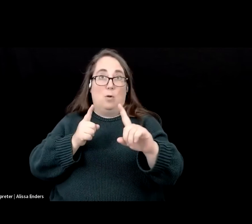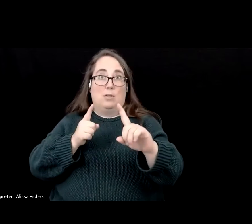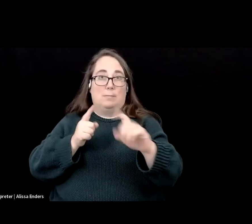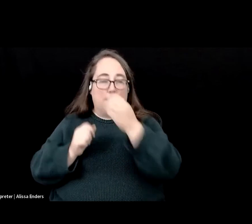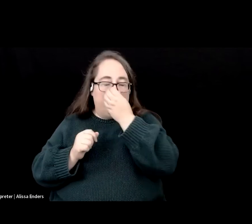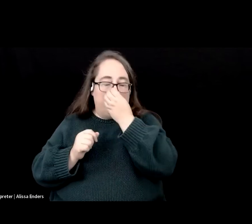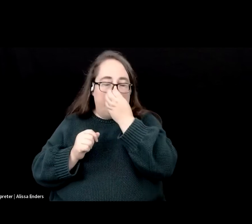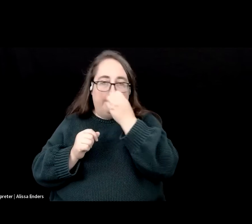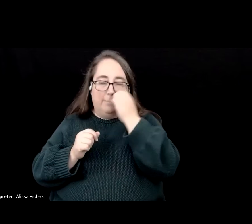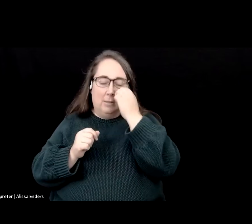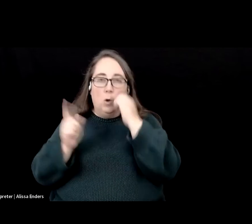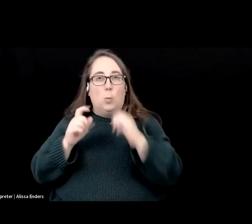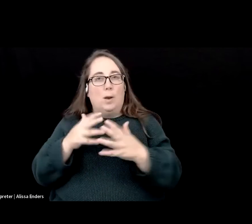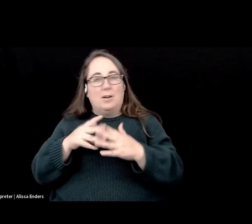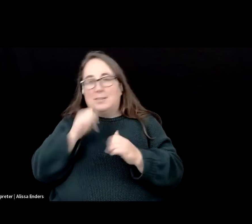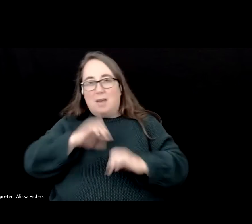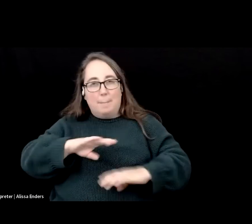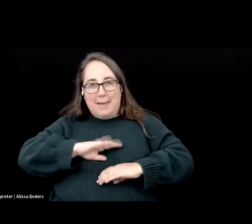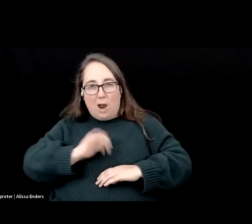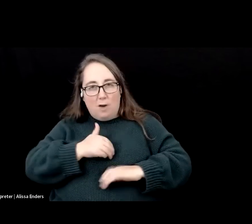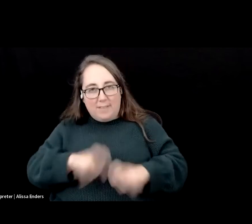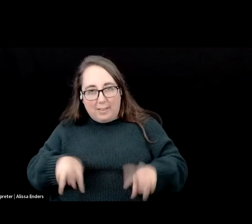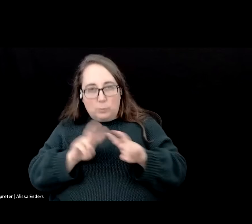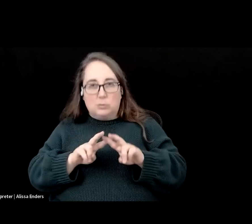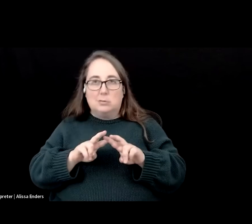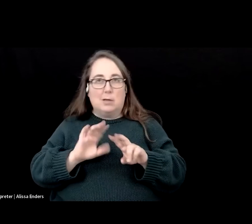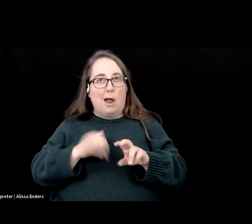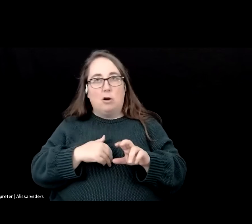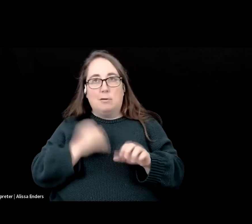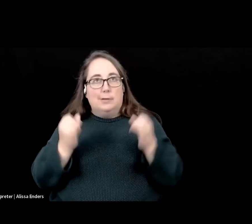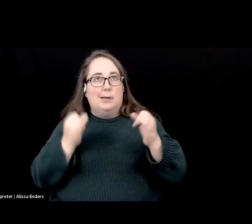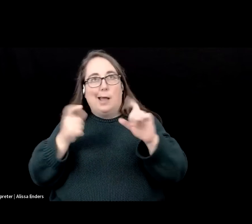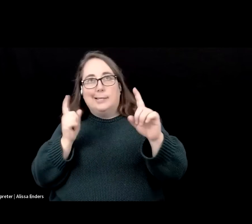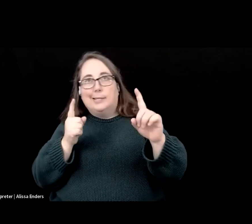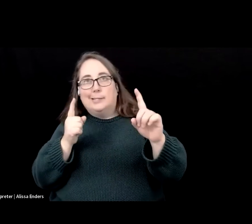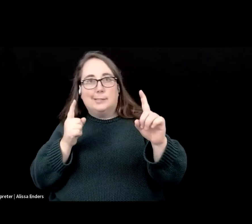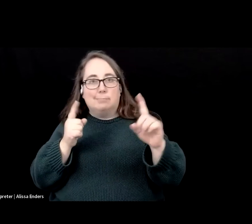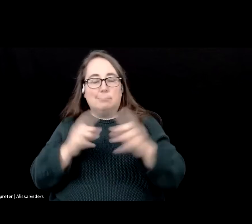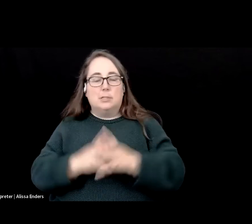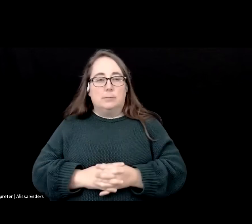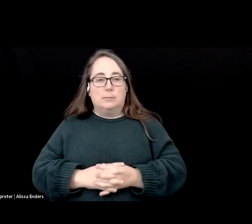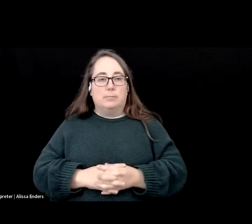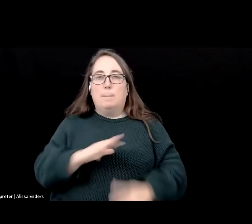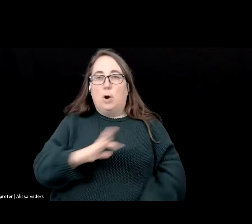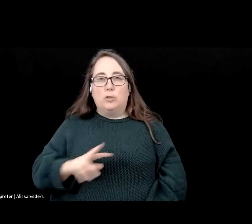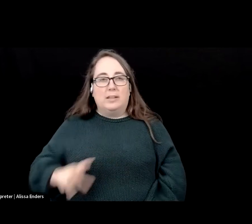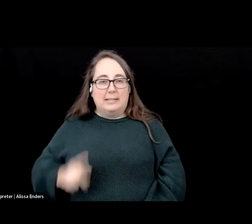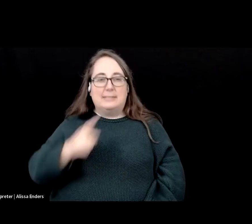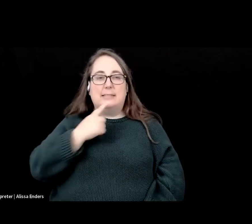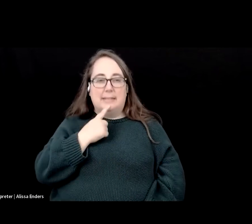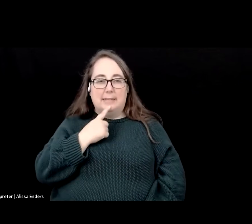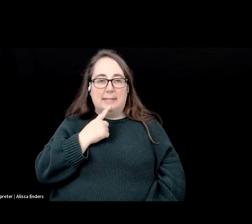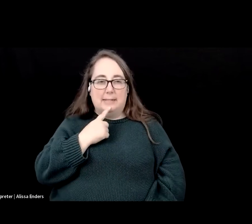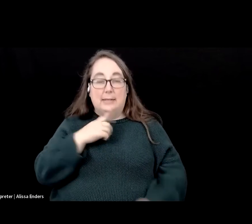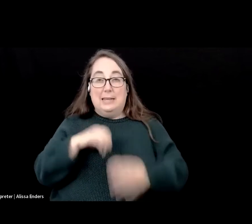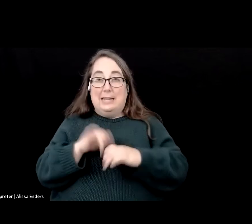supposed values, its supposed ideals, right? I think Martin Luther King said, you know, in his critique